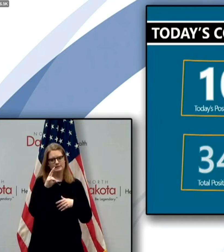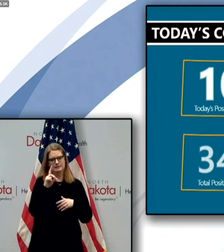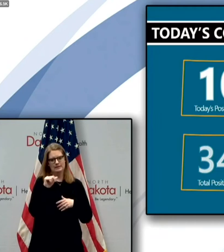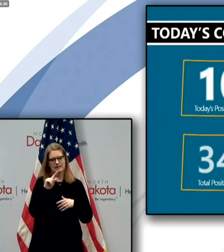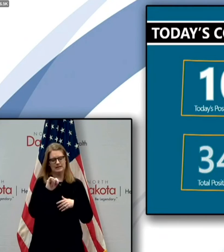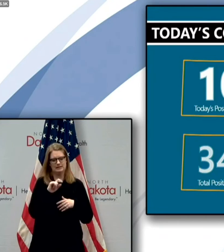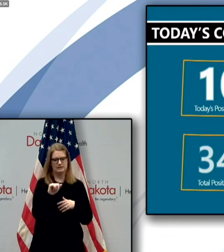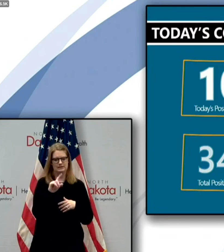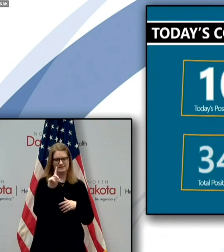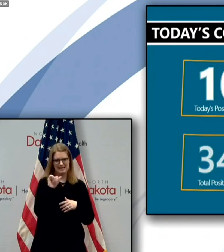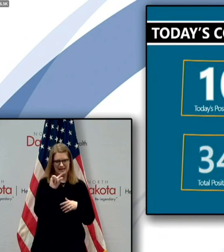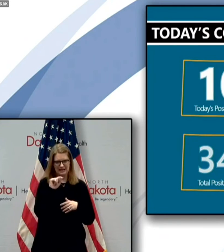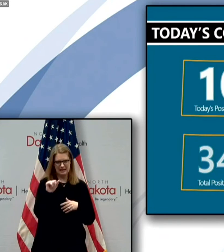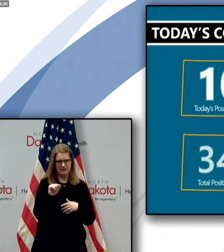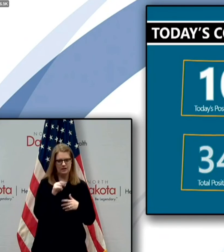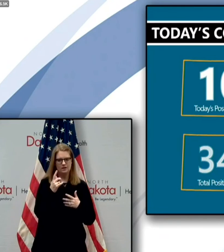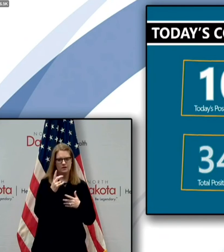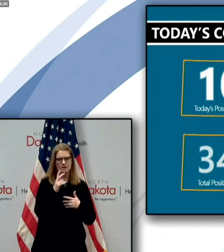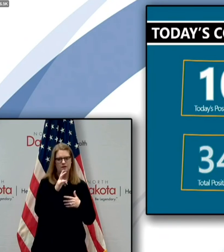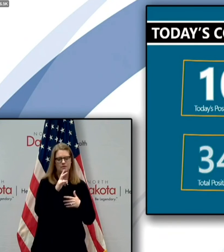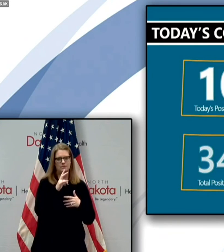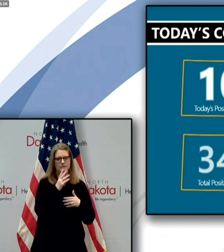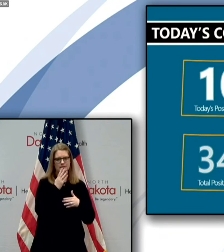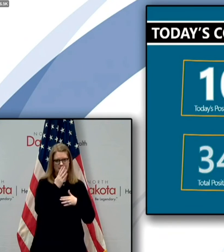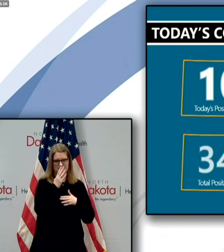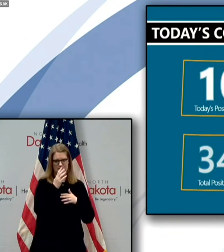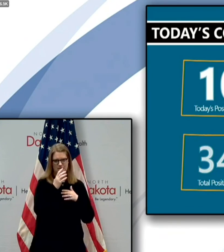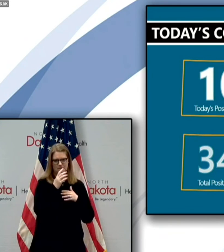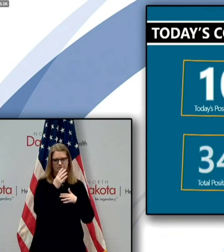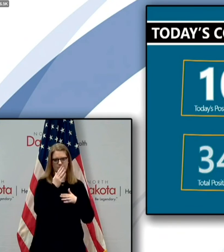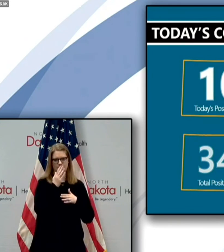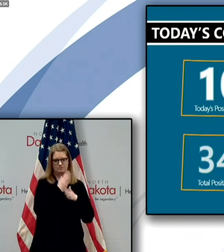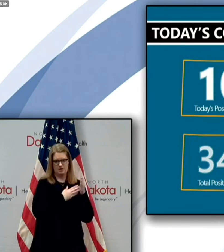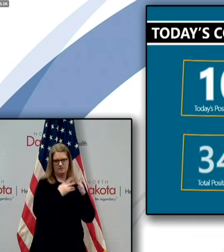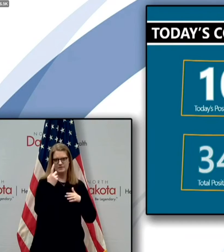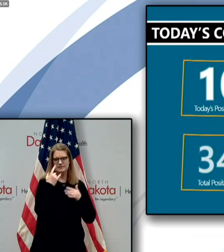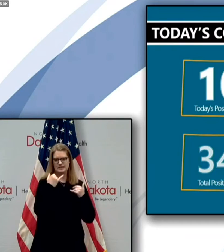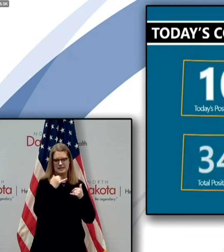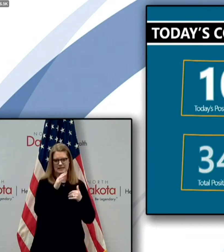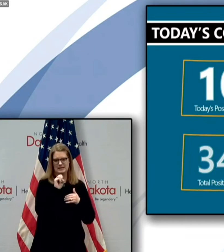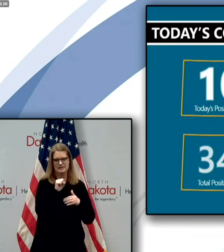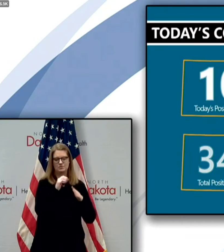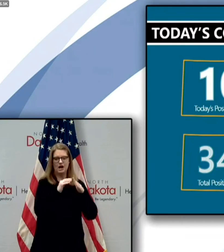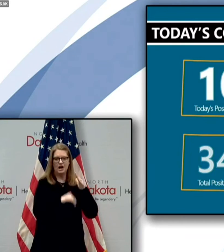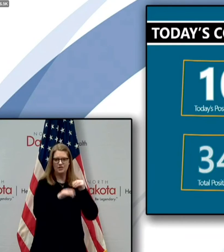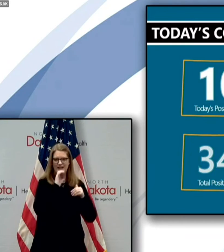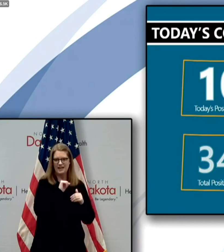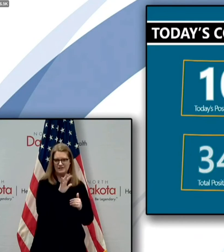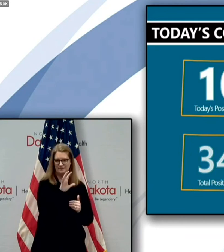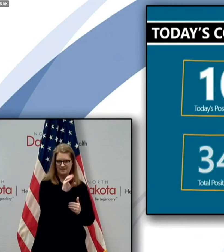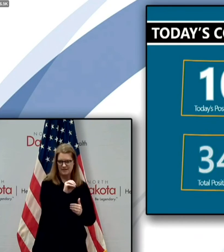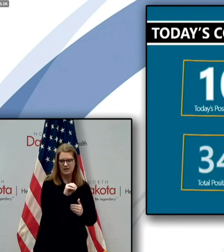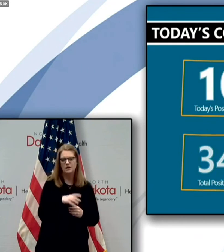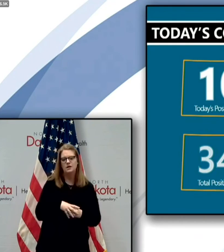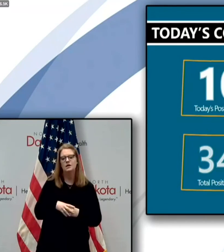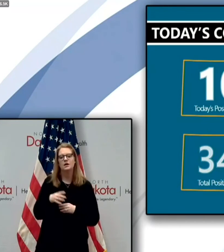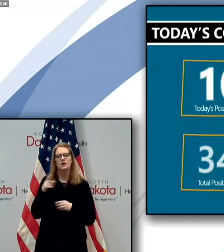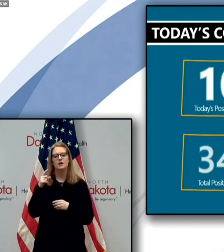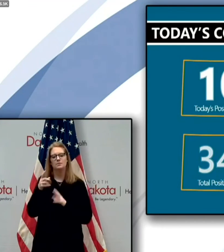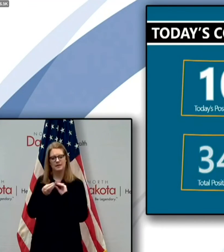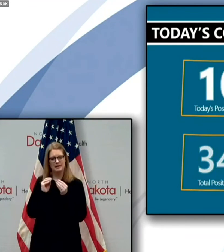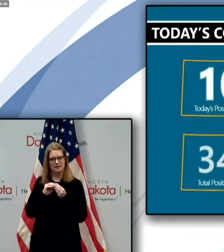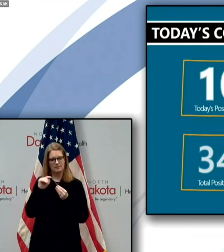positive cases were people that were under the age of 50. If you take a look at the numbers on this,